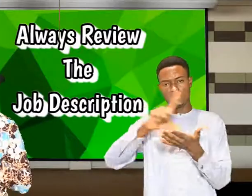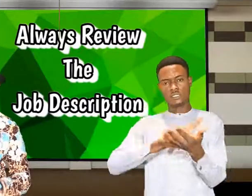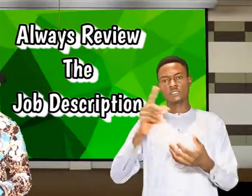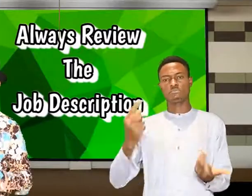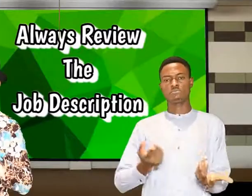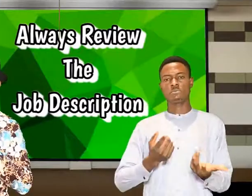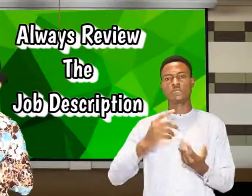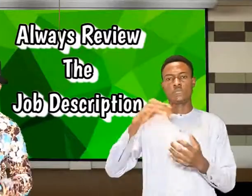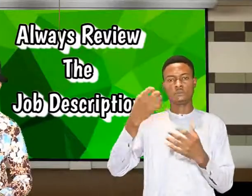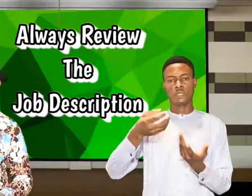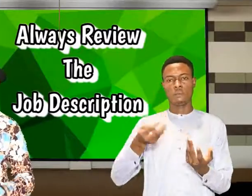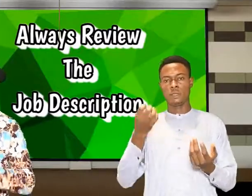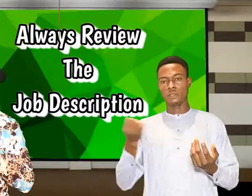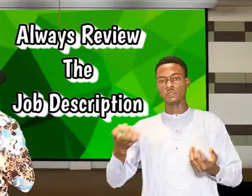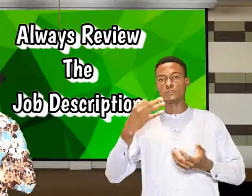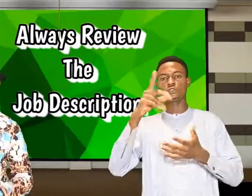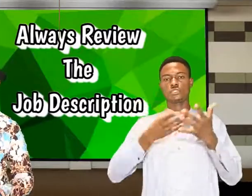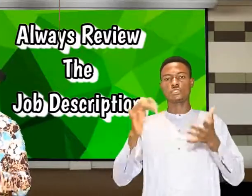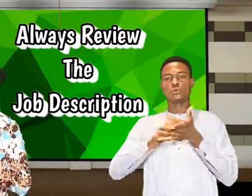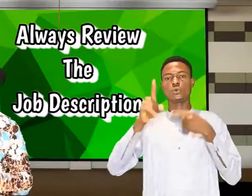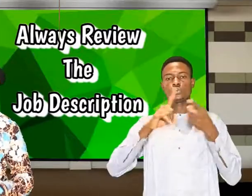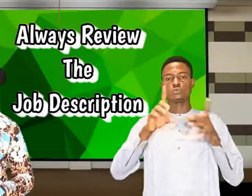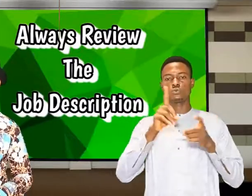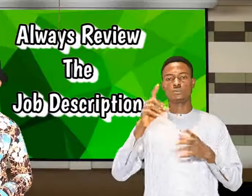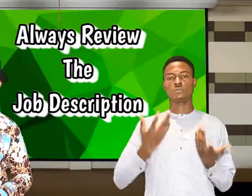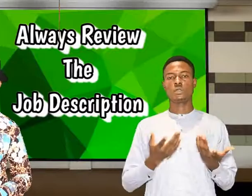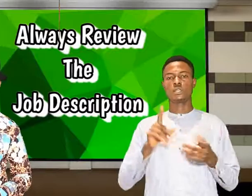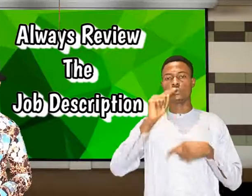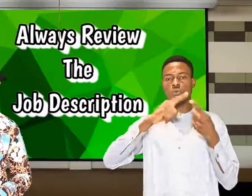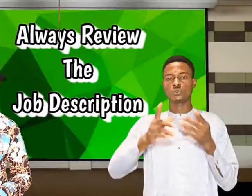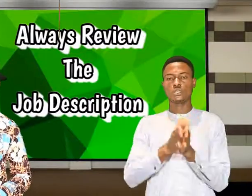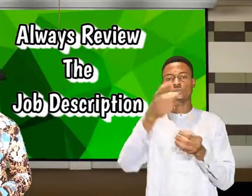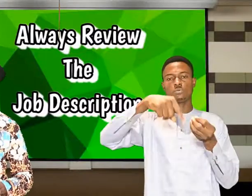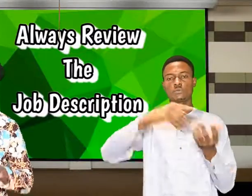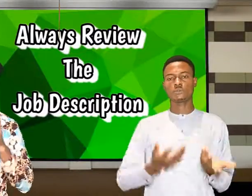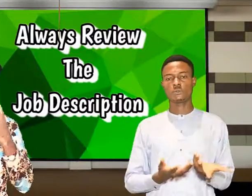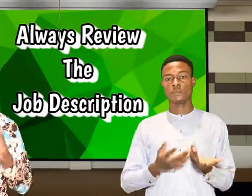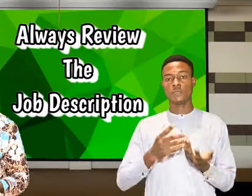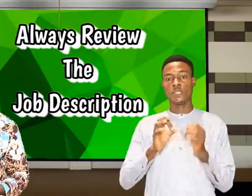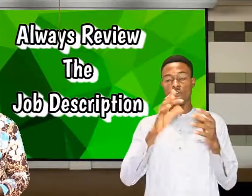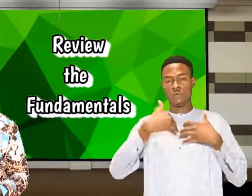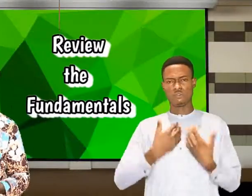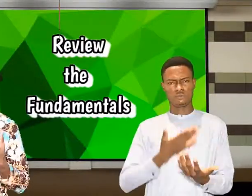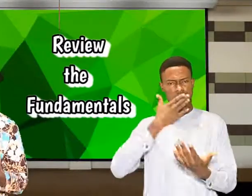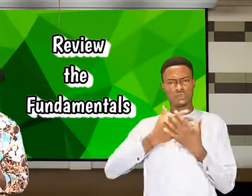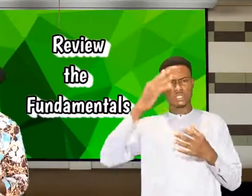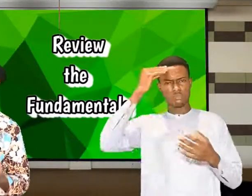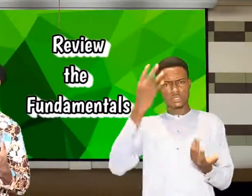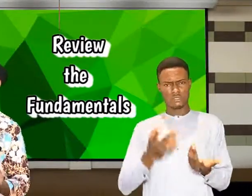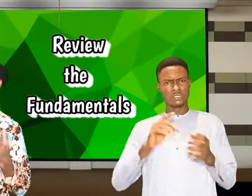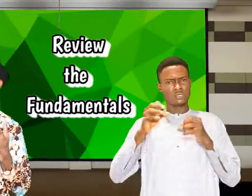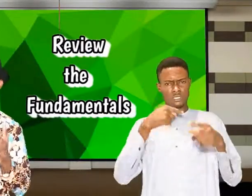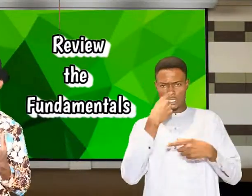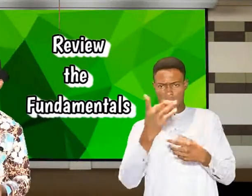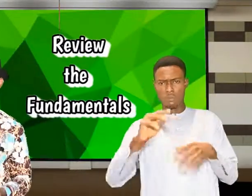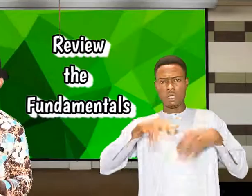demonstrate how you are competent at doing these specific responsibilities. If you have prior experience, briefly describe